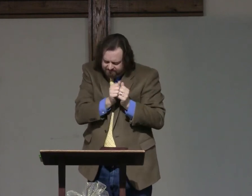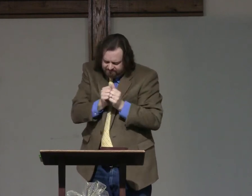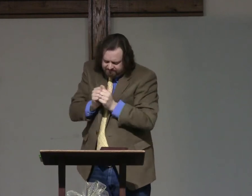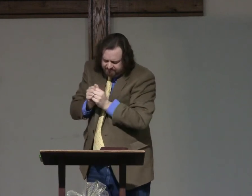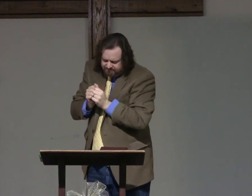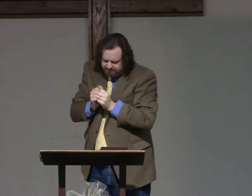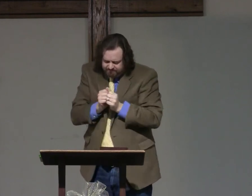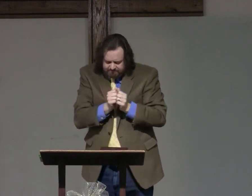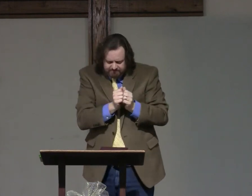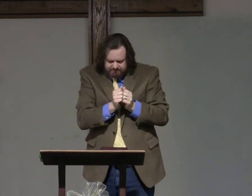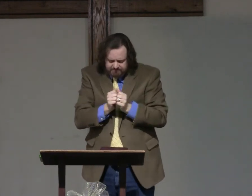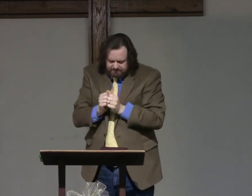Close by me.